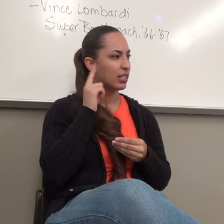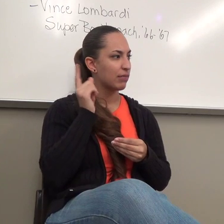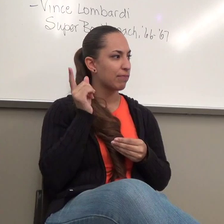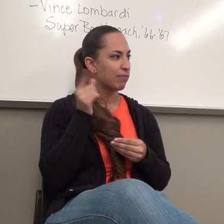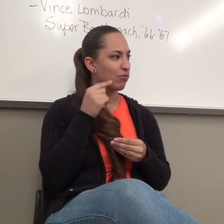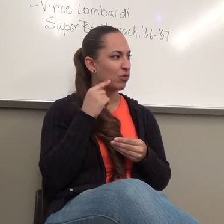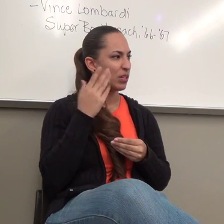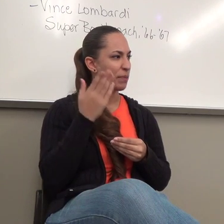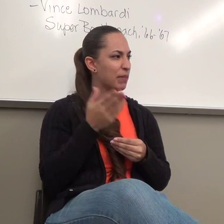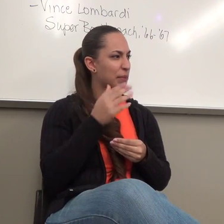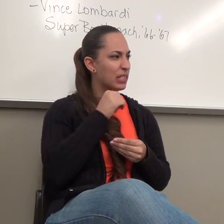maybe not coming back.